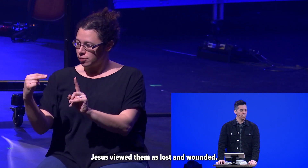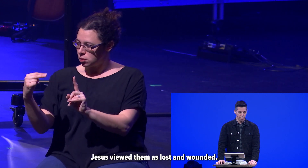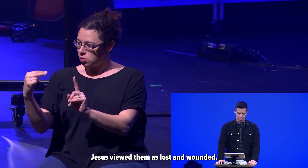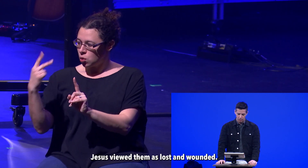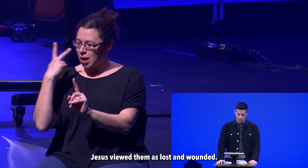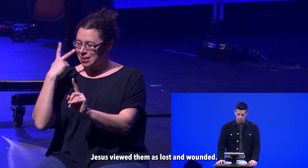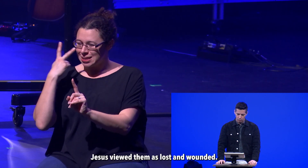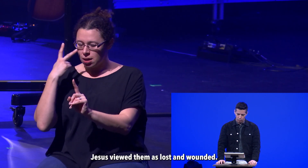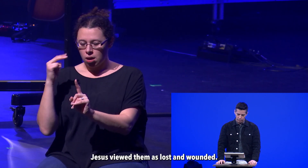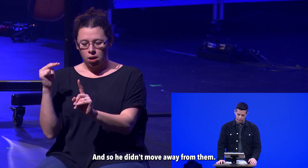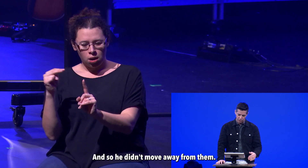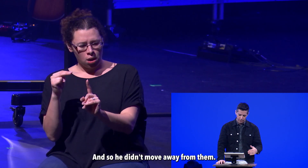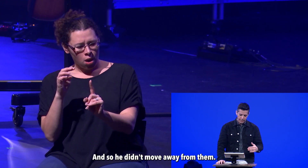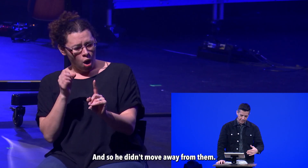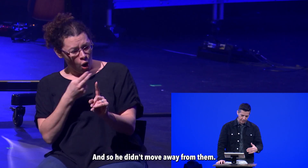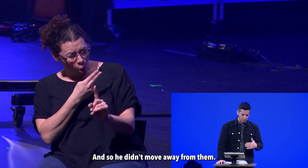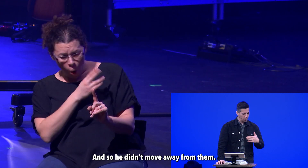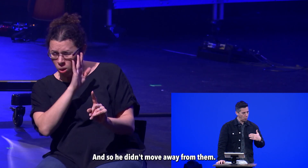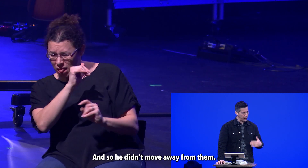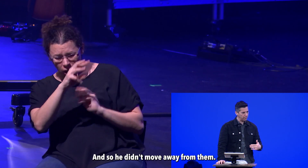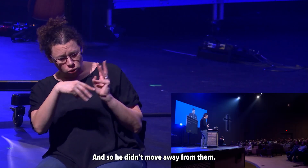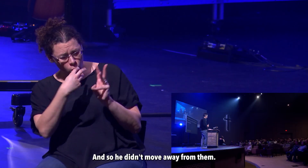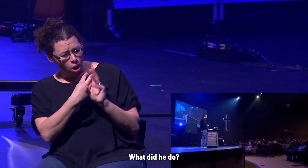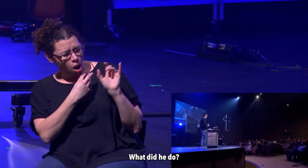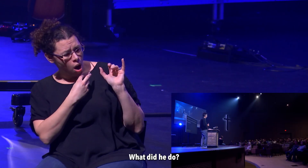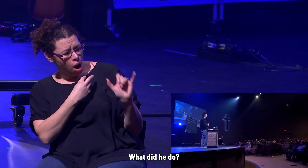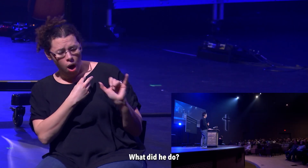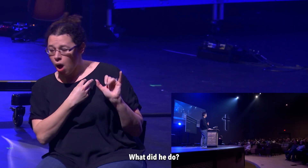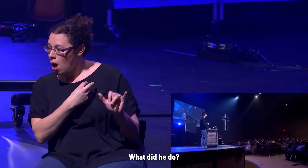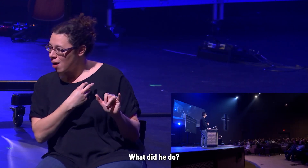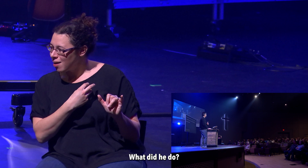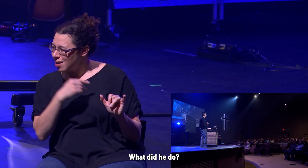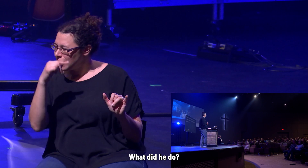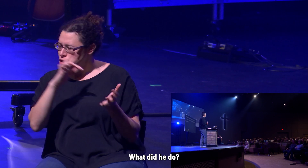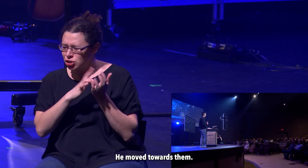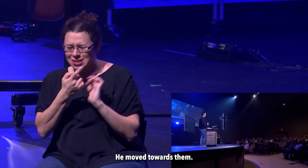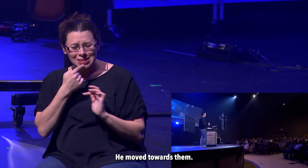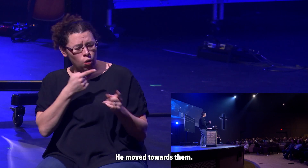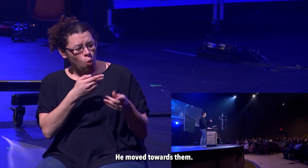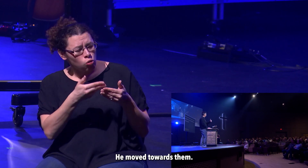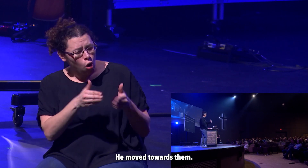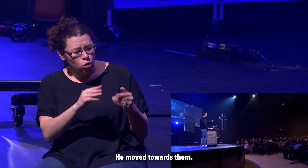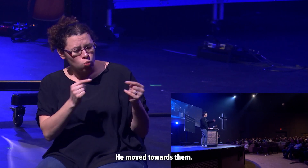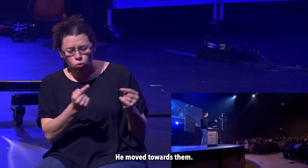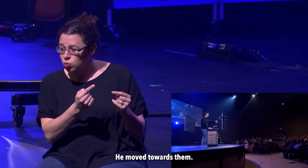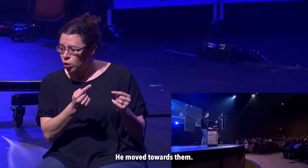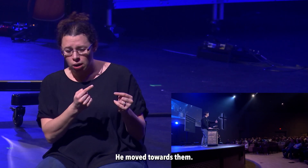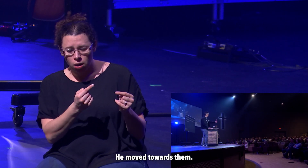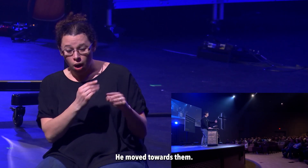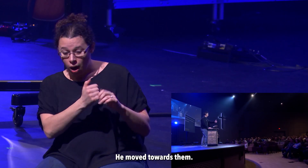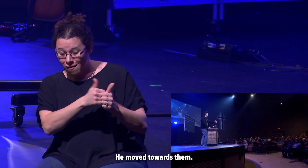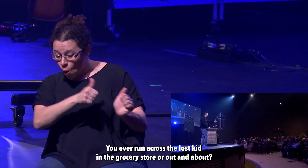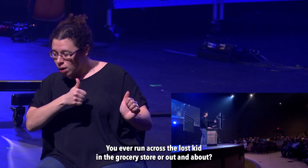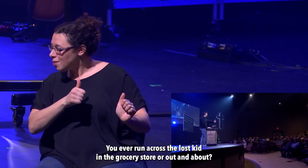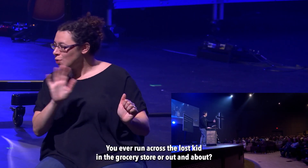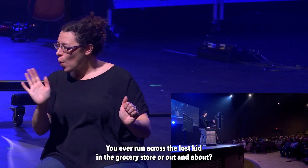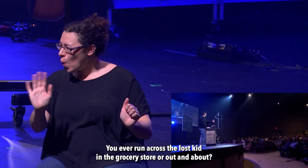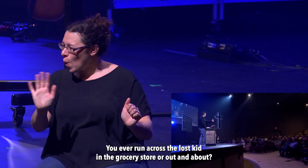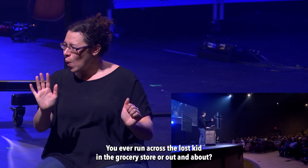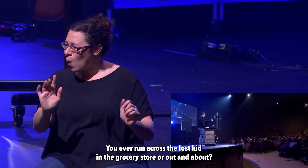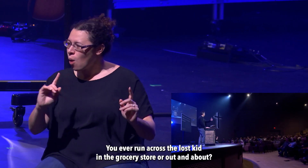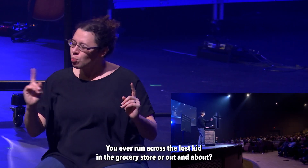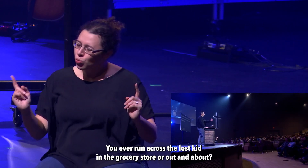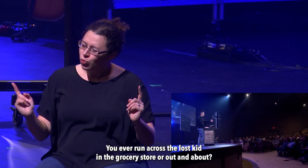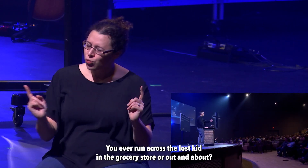Jesus viewed them as lost and wounded, and so he didn't move away from them. What did he do? He moved towards them. You ever run